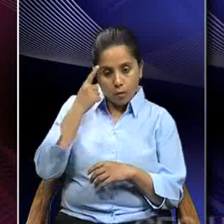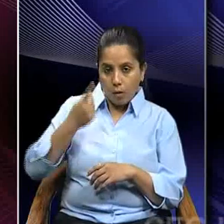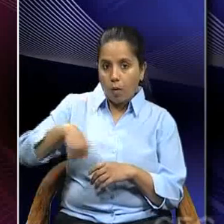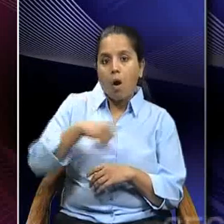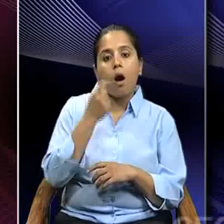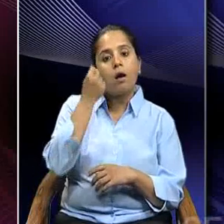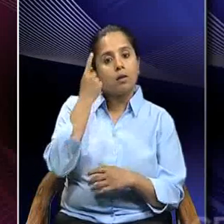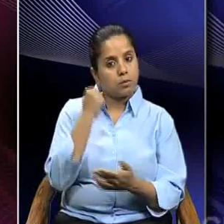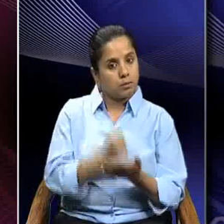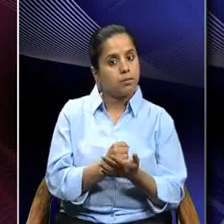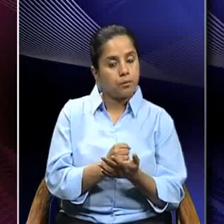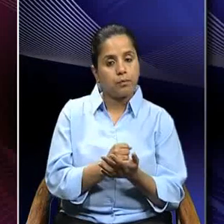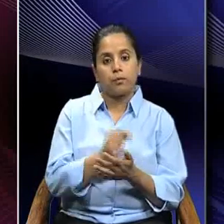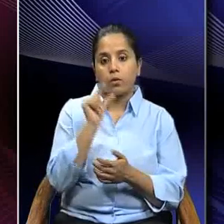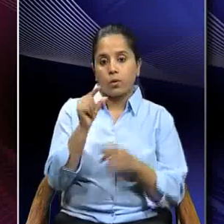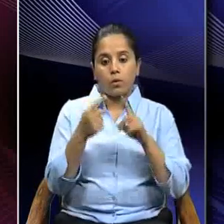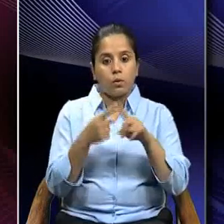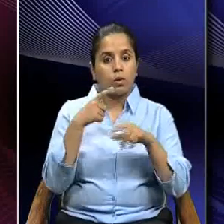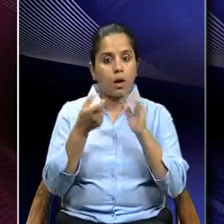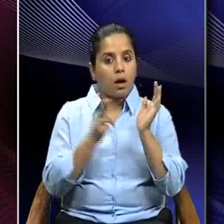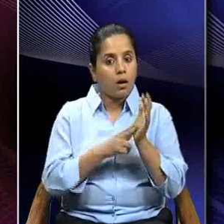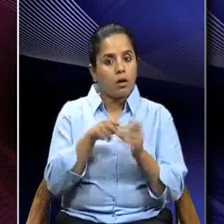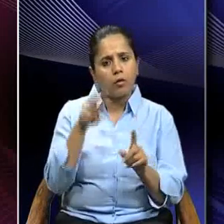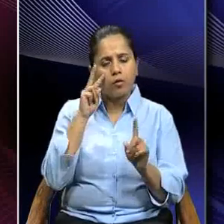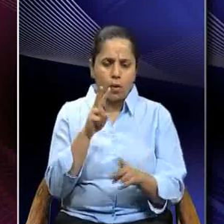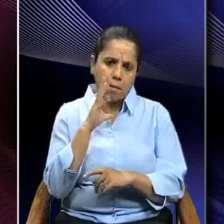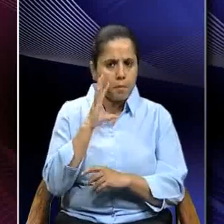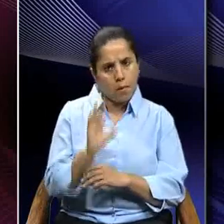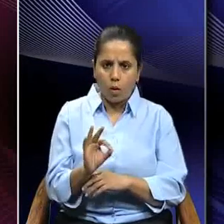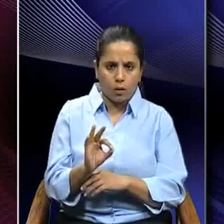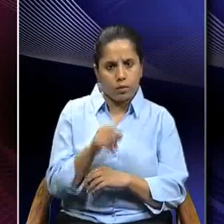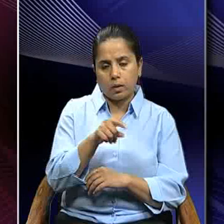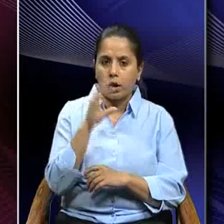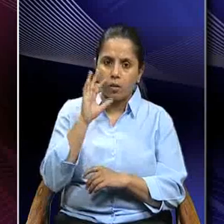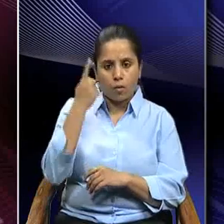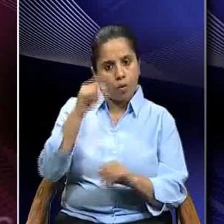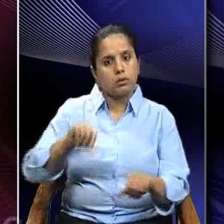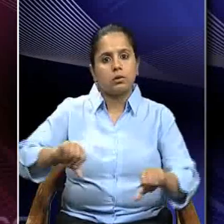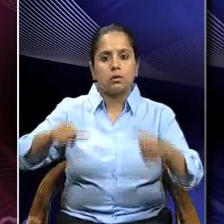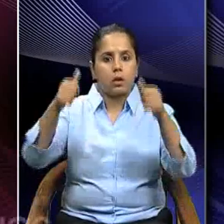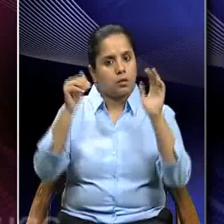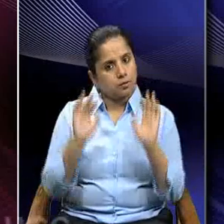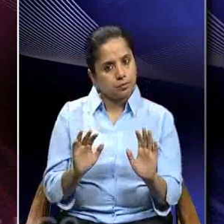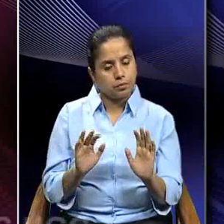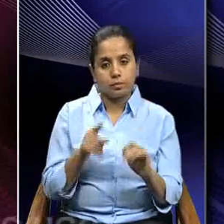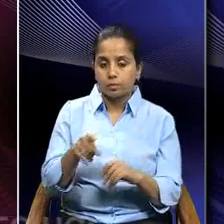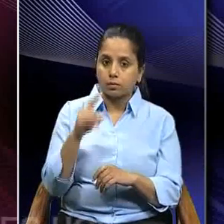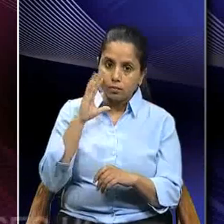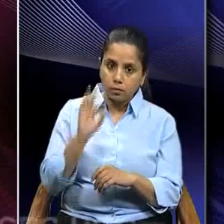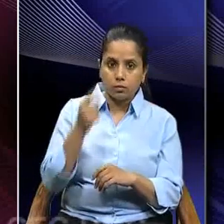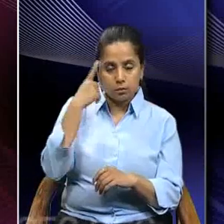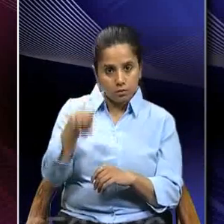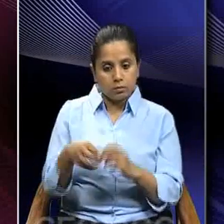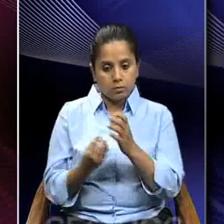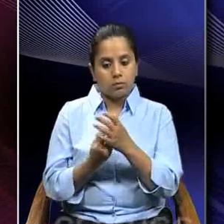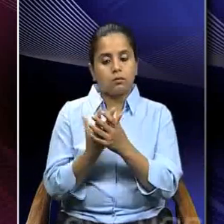understand that utilitarian view is important. It is important for success. It is important for growth.